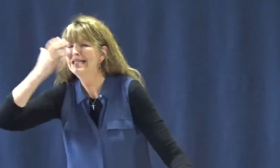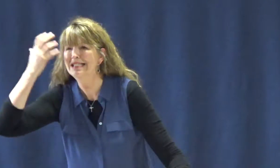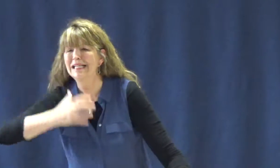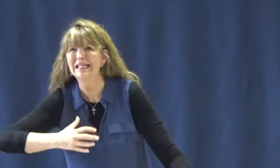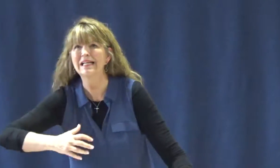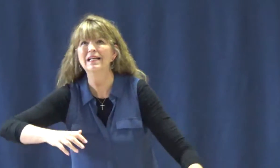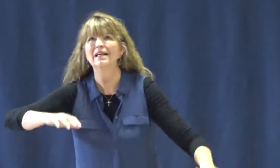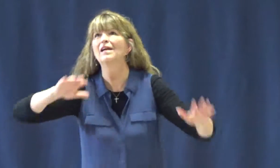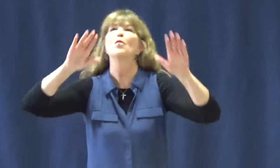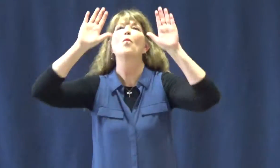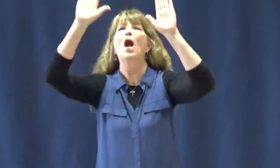amazing,